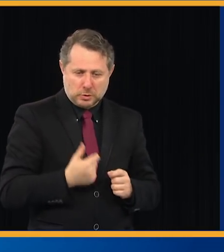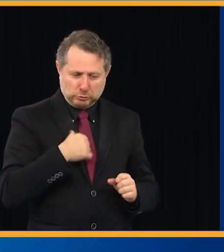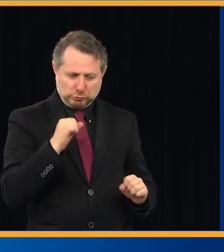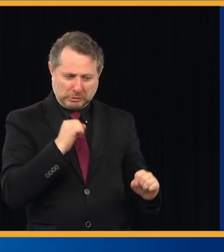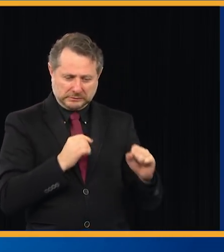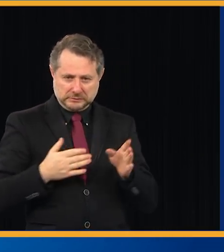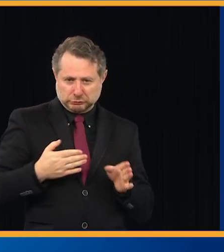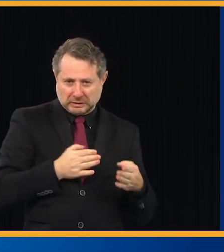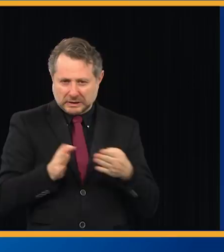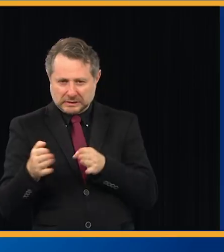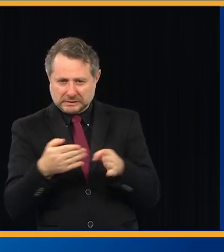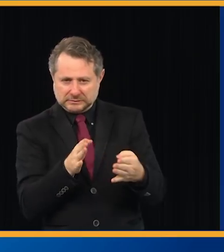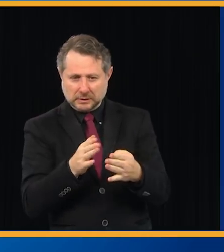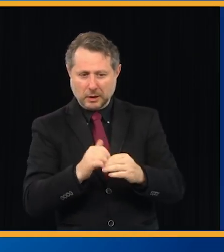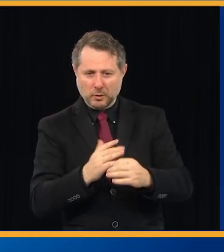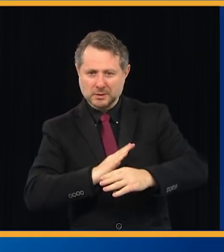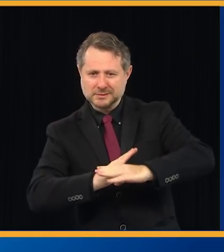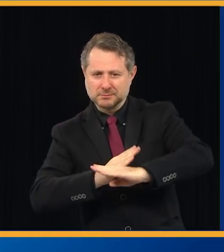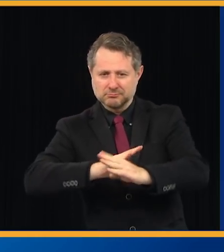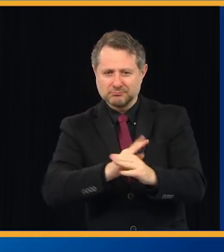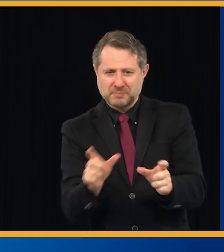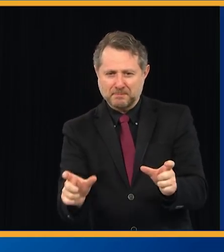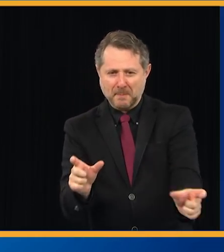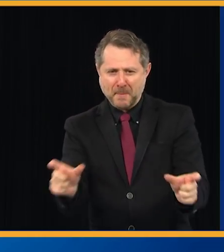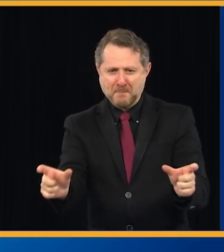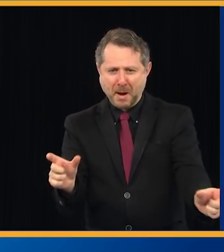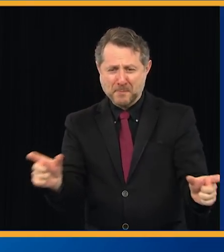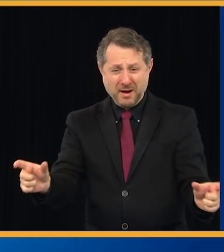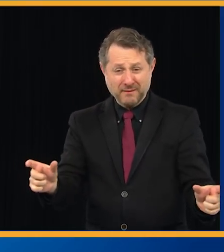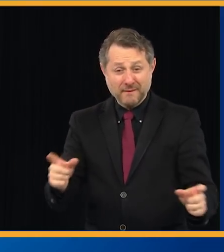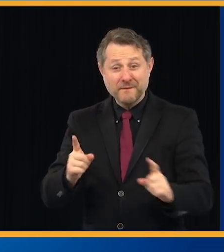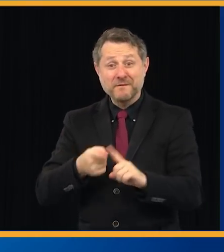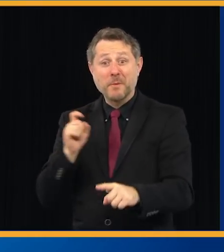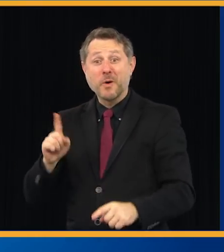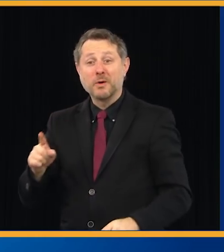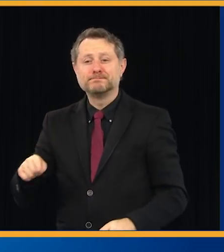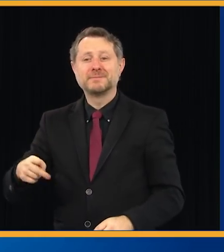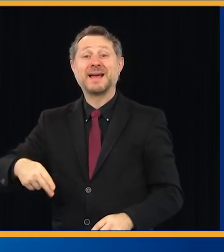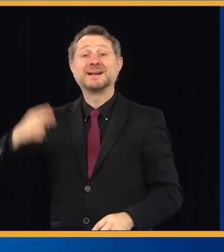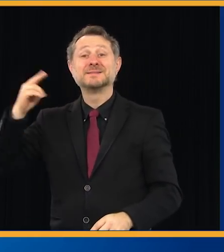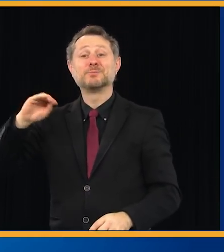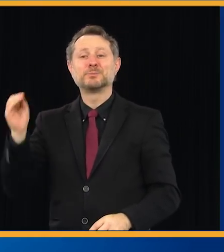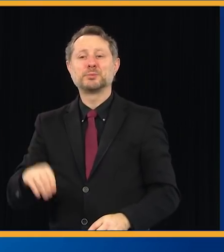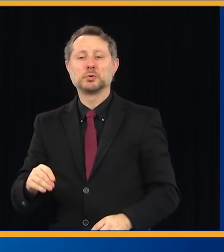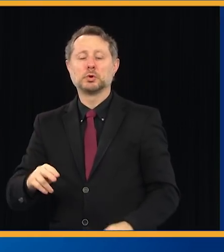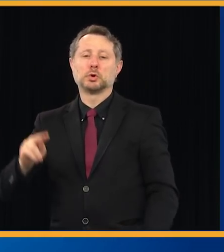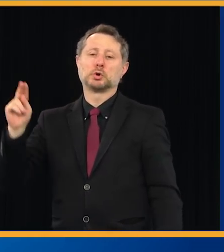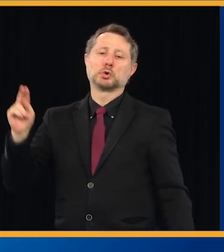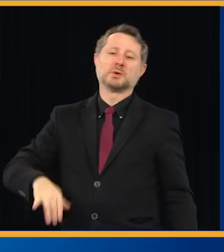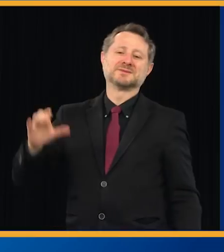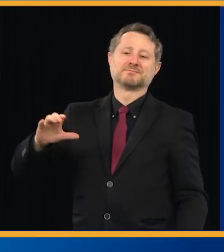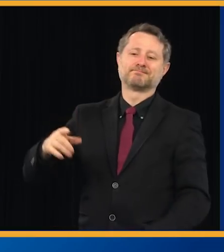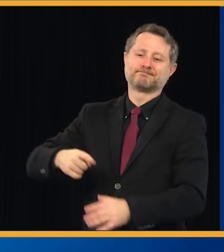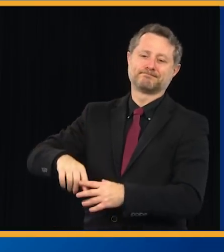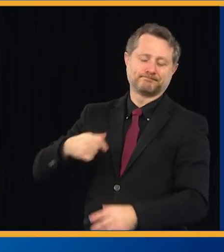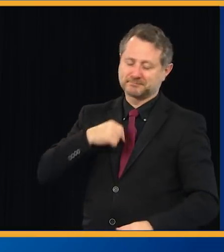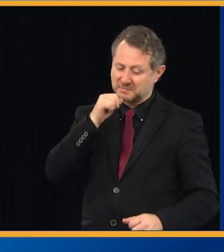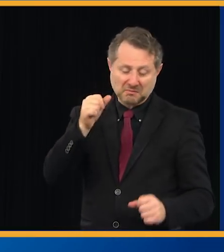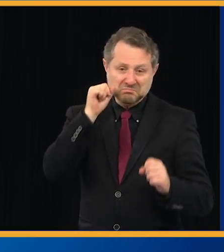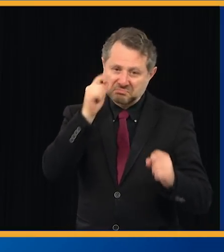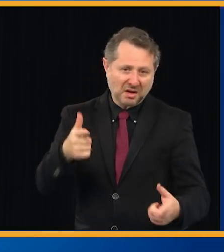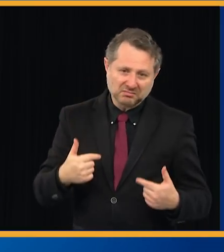where they're coming from, they're primarily coming from downstate New York, which is not surprising. Basically